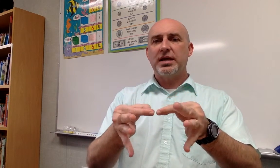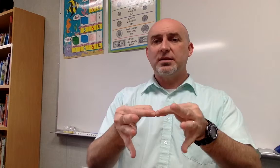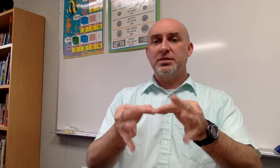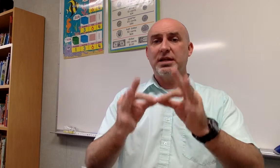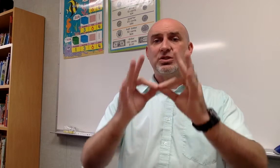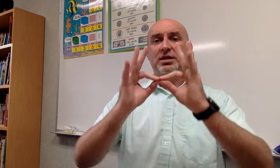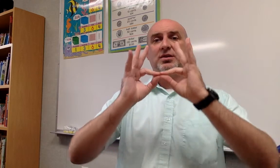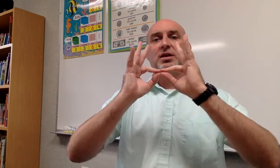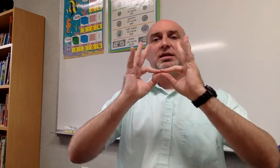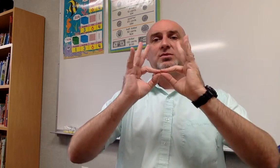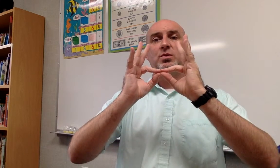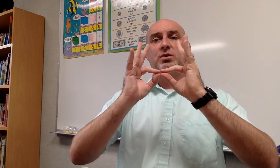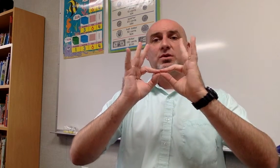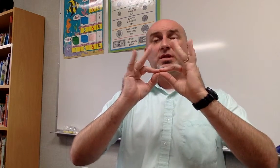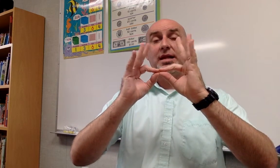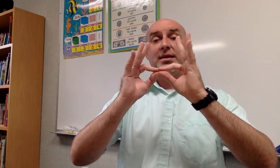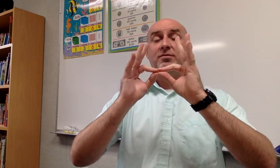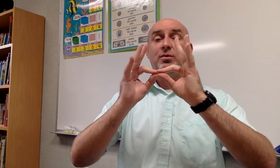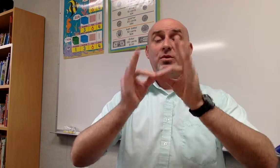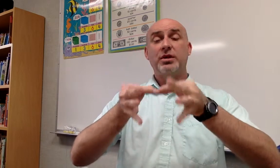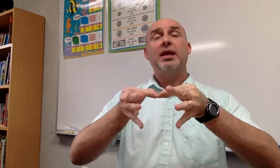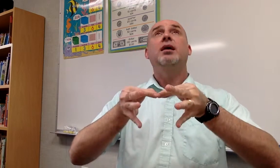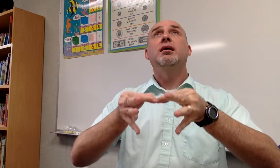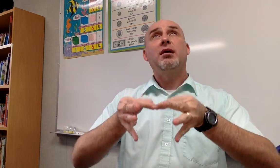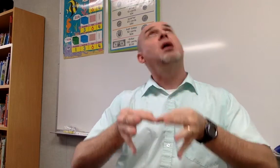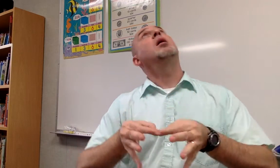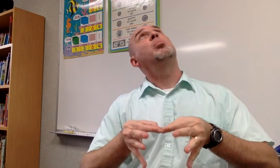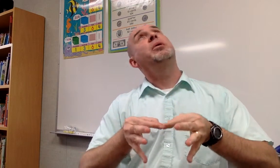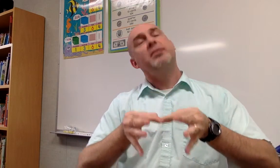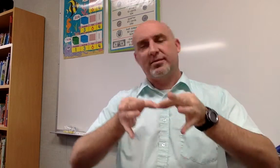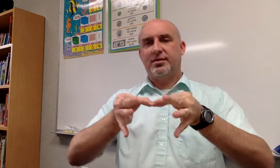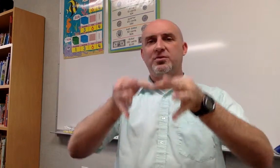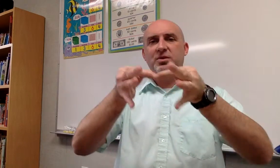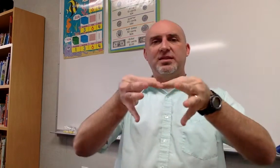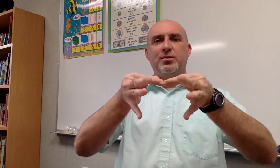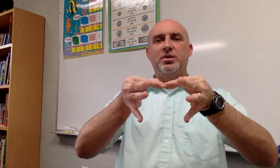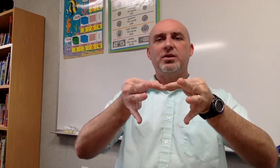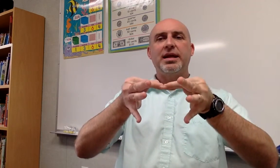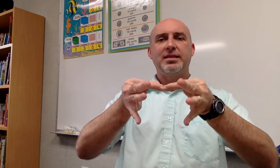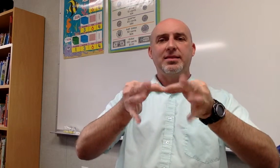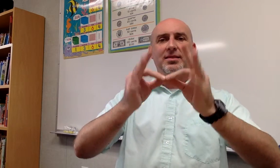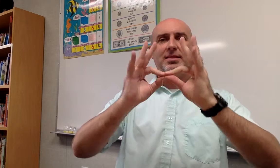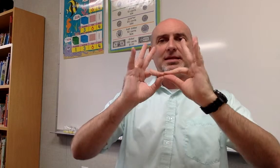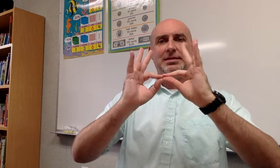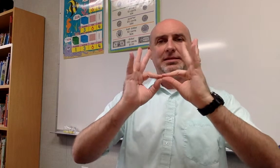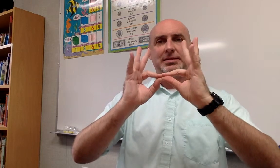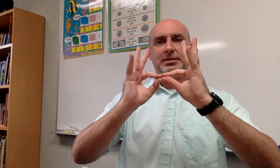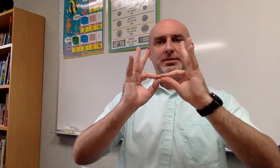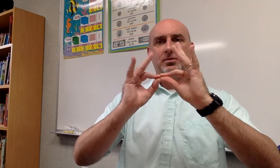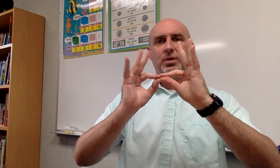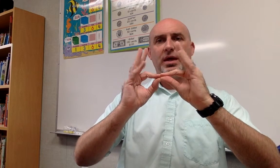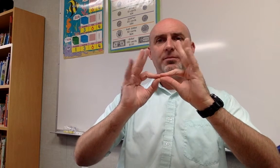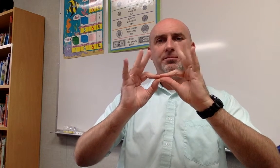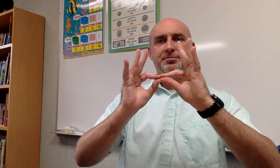them touching, your hands will look like, if I were looking up underneath, they would look like this. Okay?